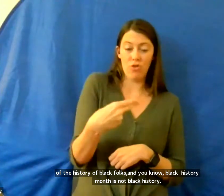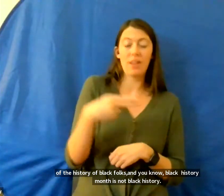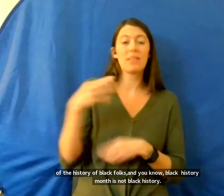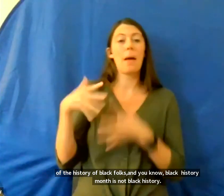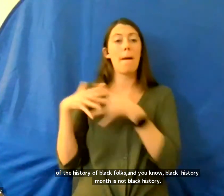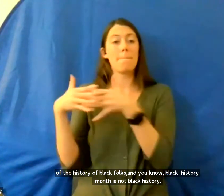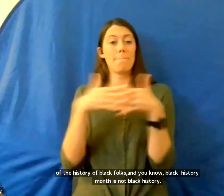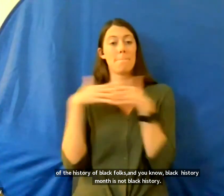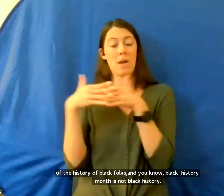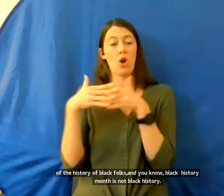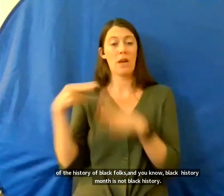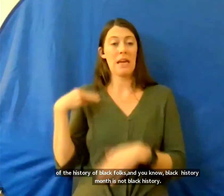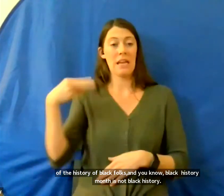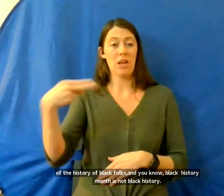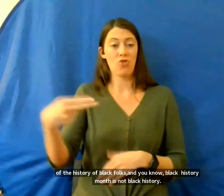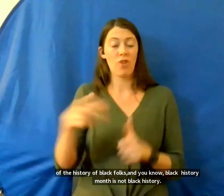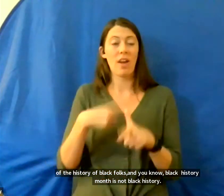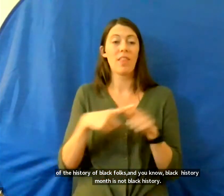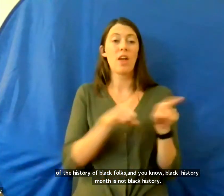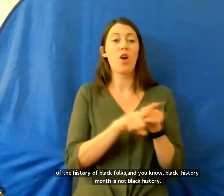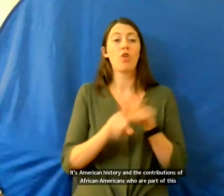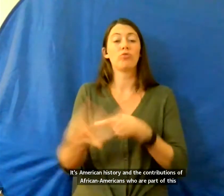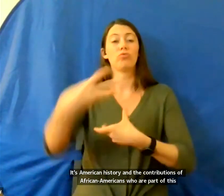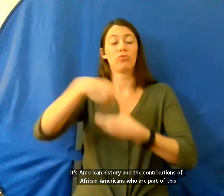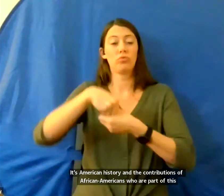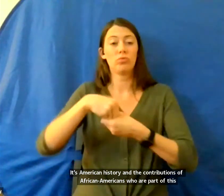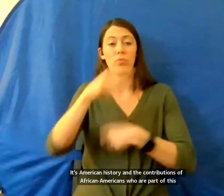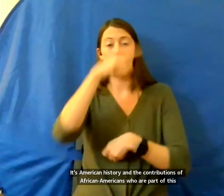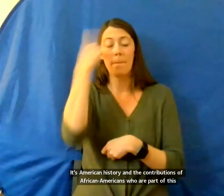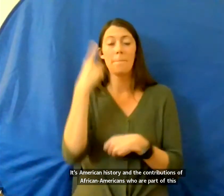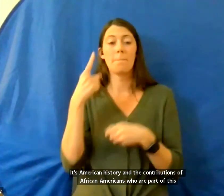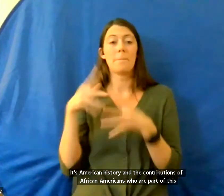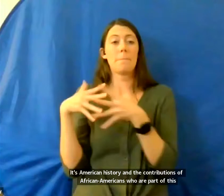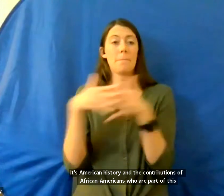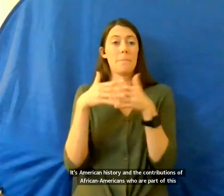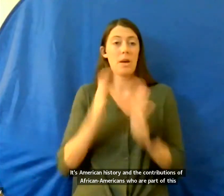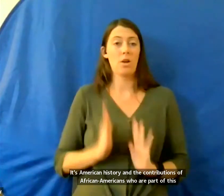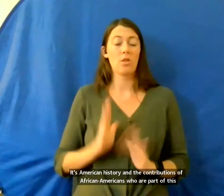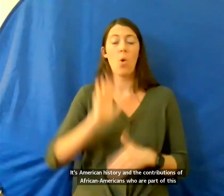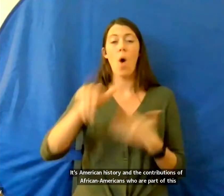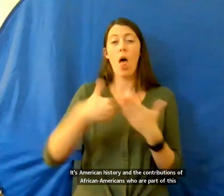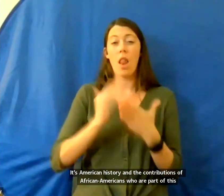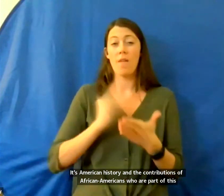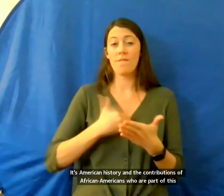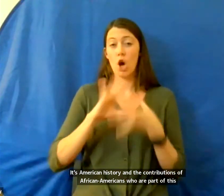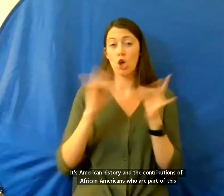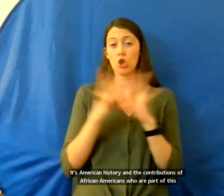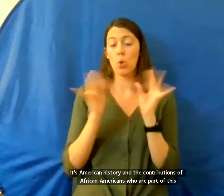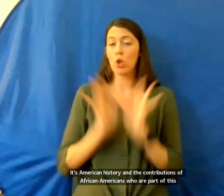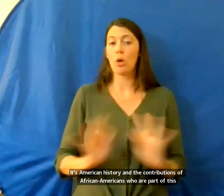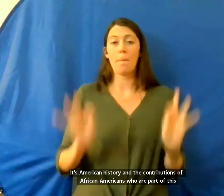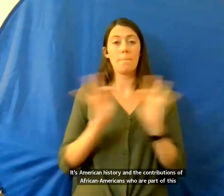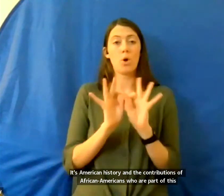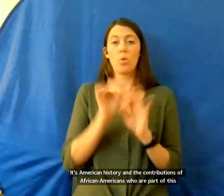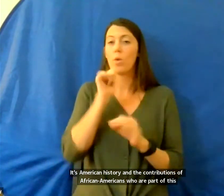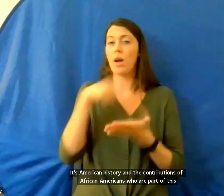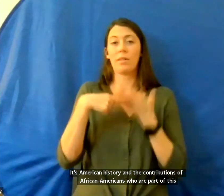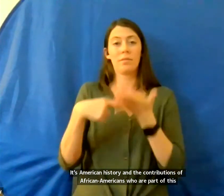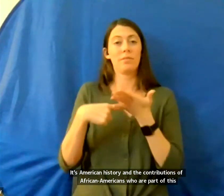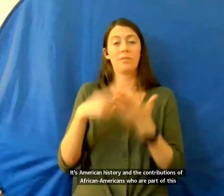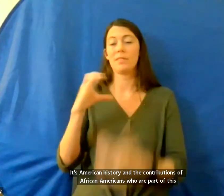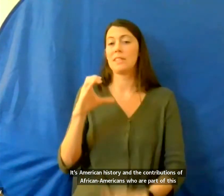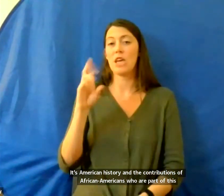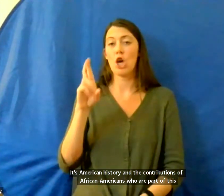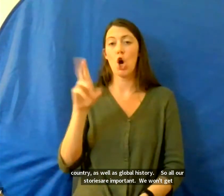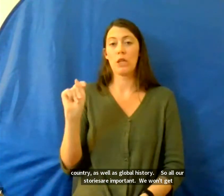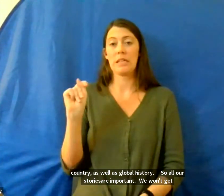part of this country, as well as global history. And so all of our stories are important. We won't get into a conversation about CRT because I just